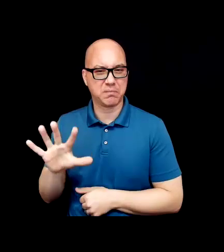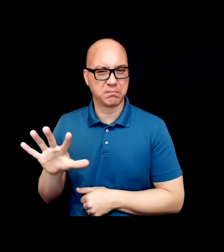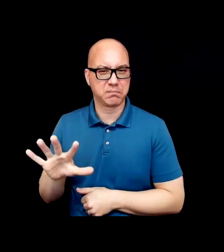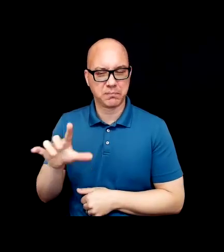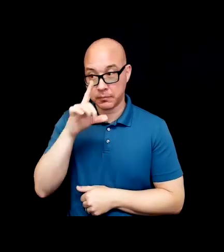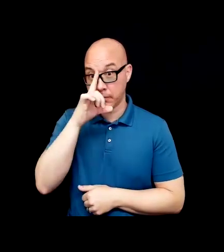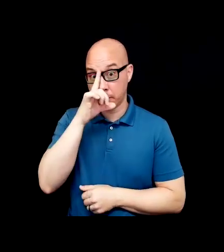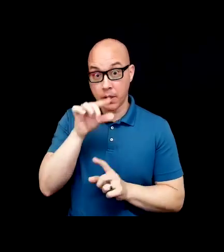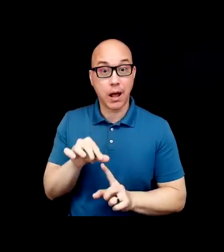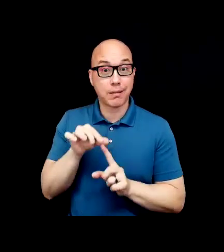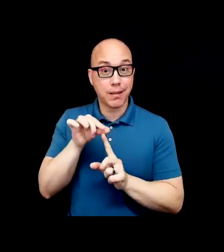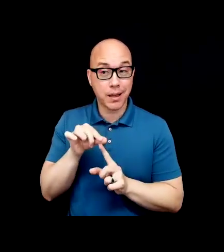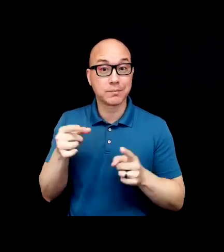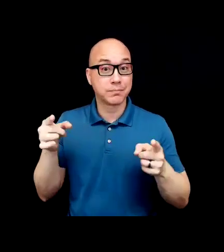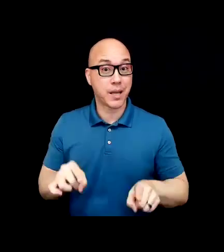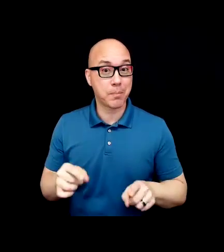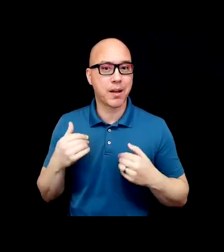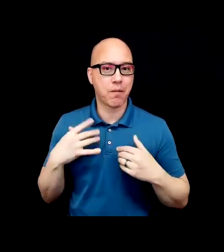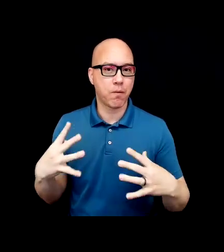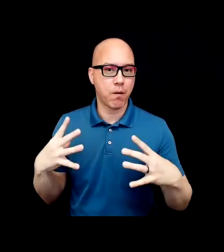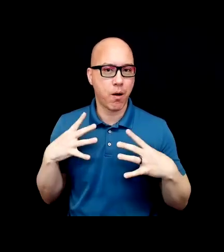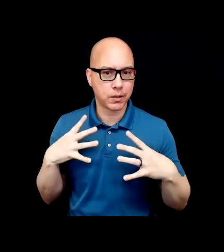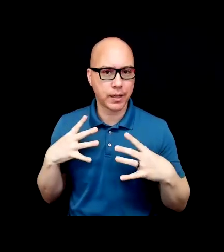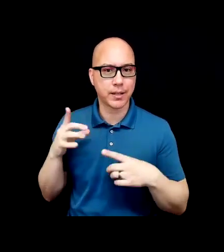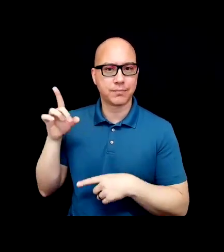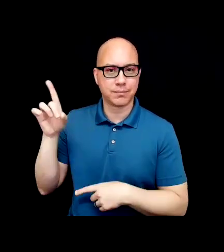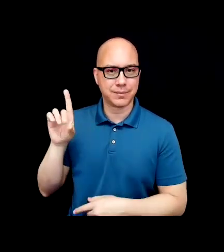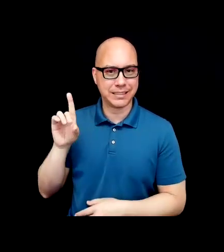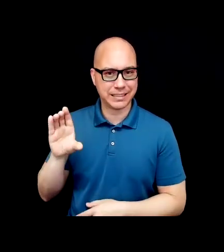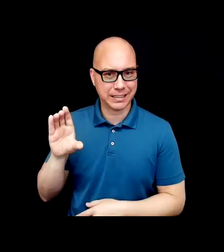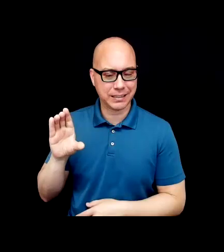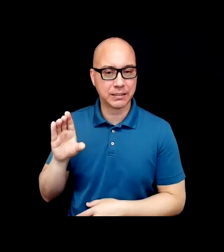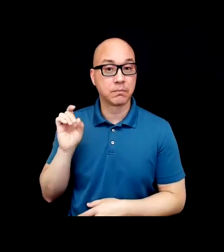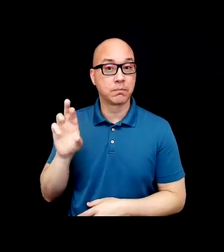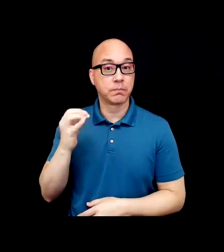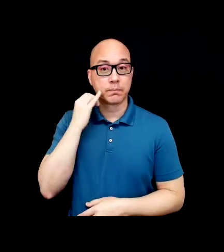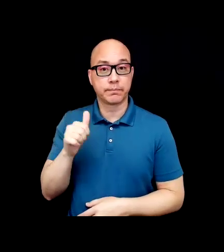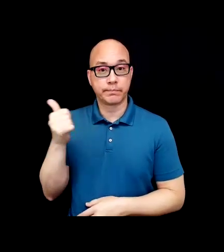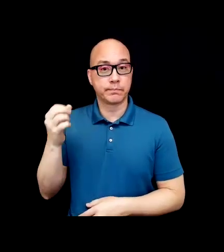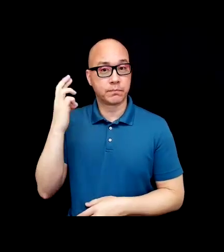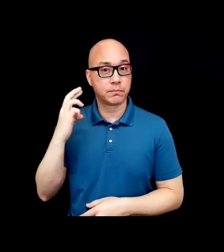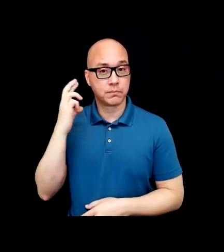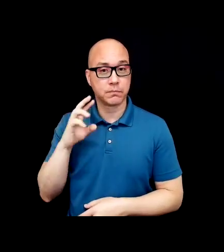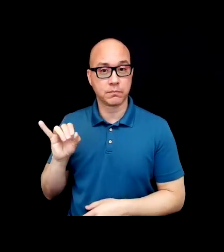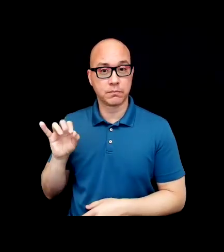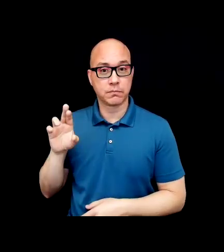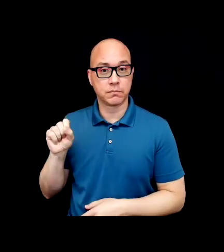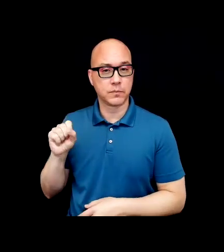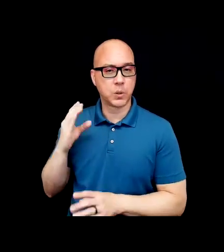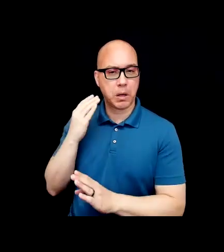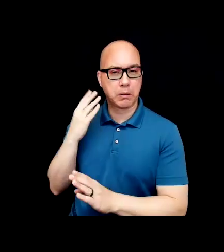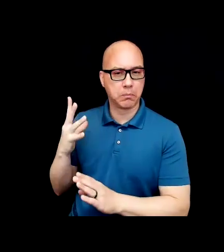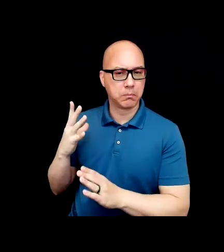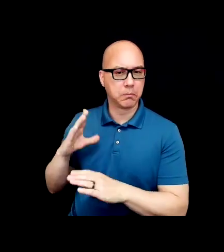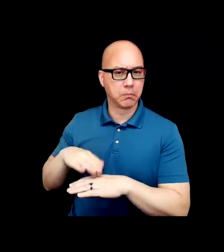15th, unless there is a holiday in DC or some other reason why the IRS will give us a few more